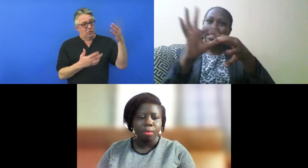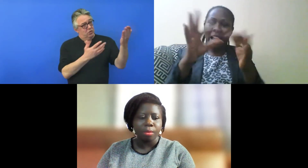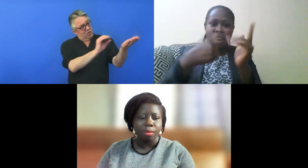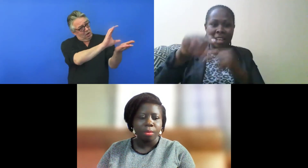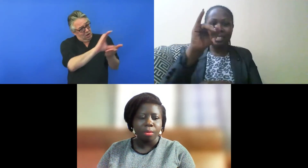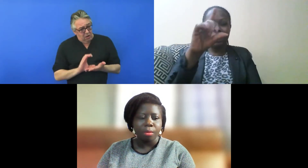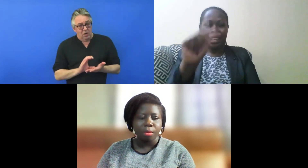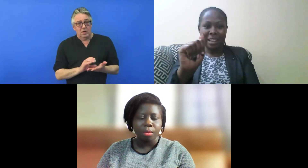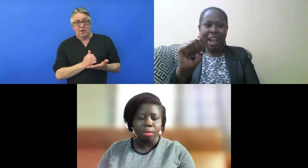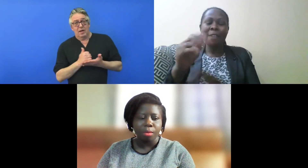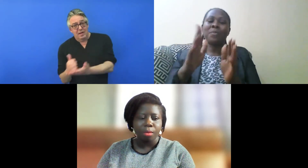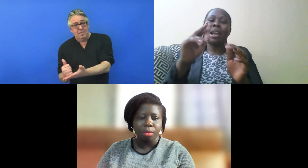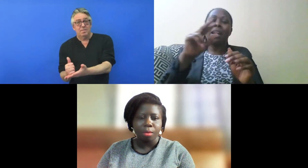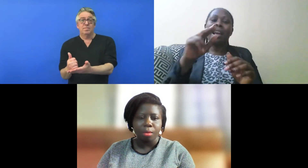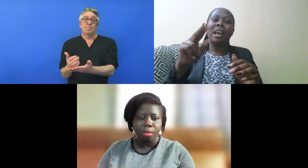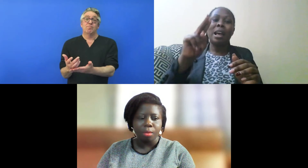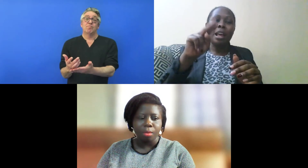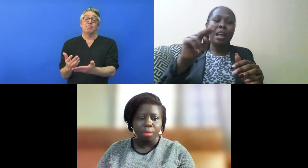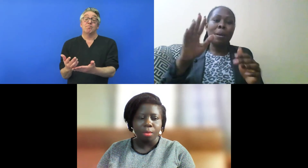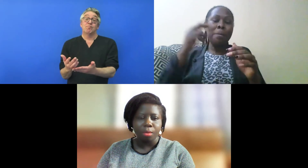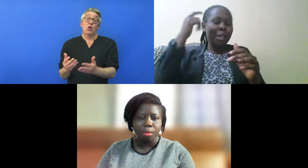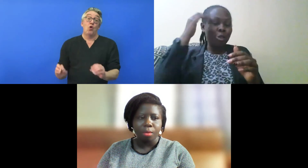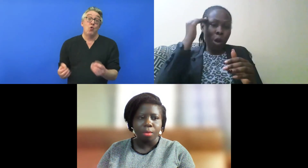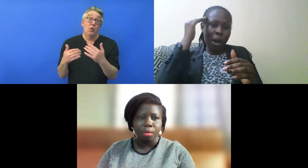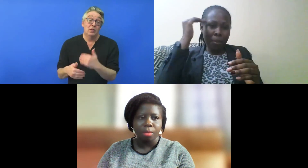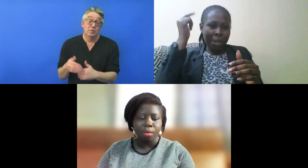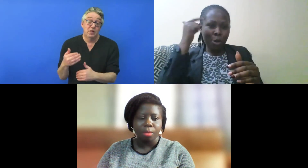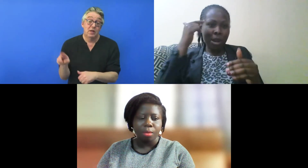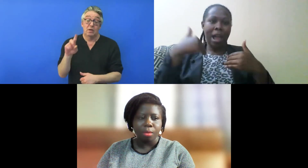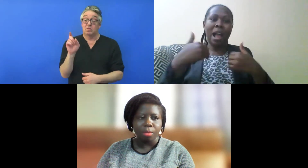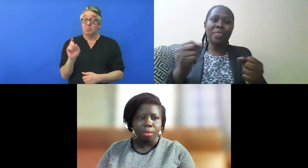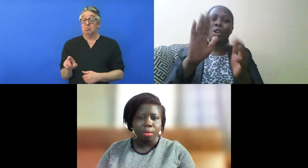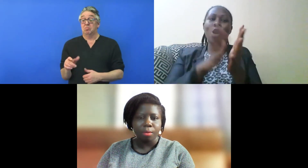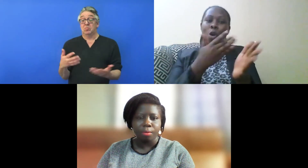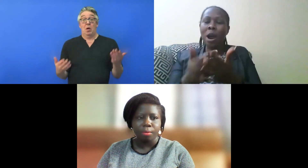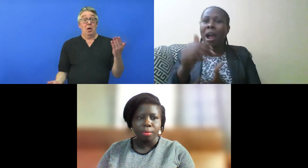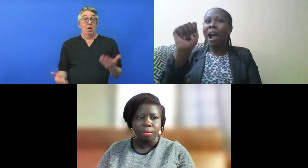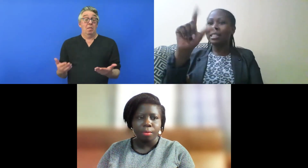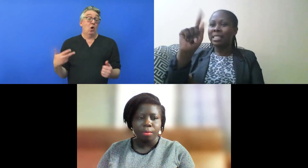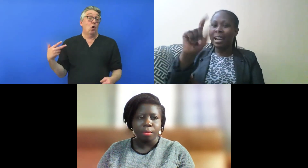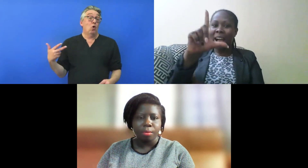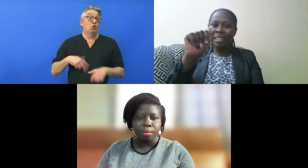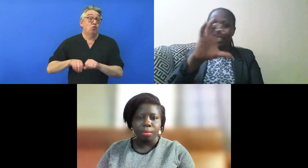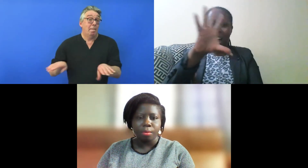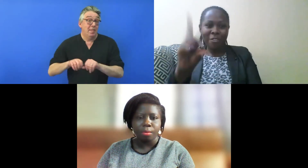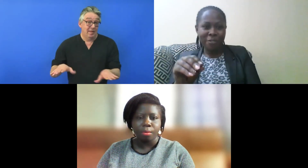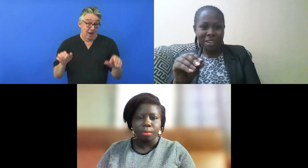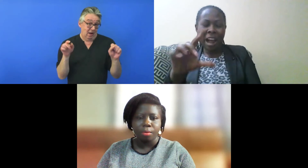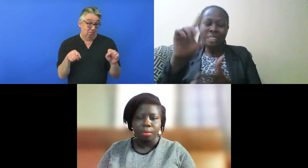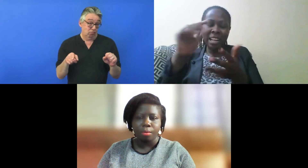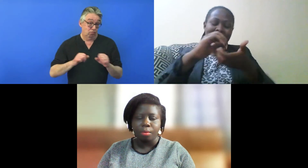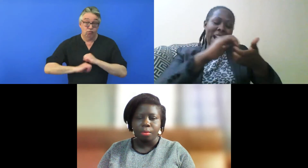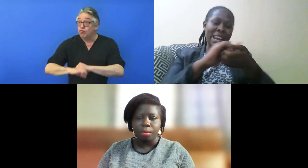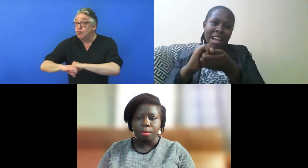on social media. You can tag us at IDA, Mental Health,